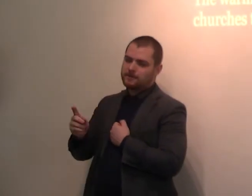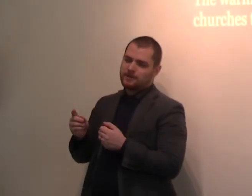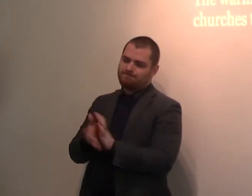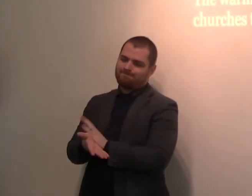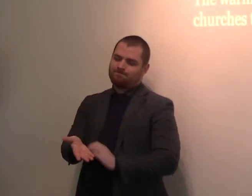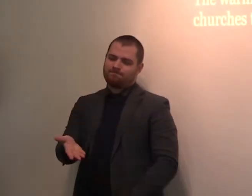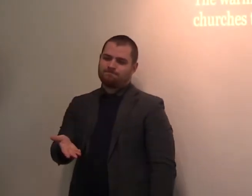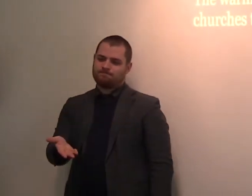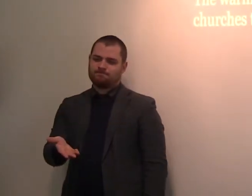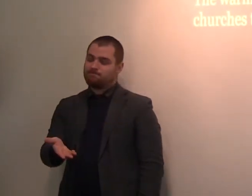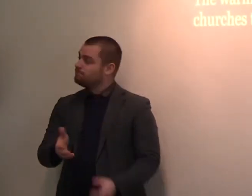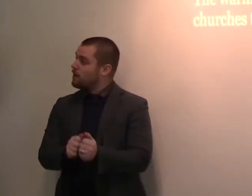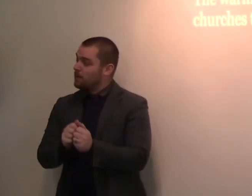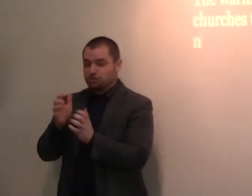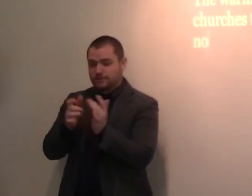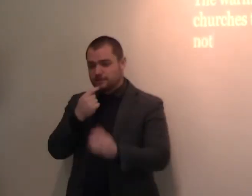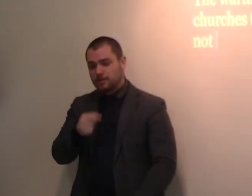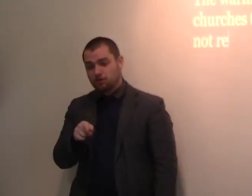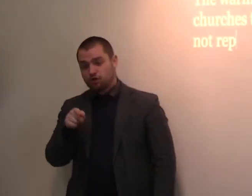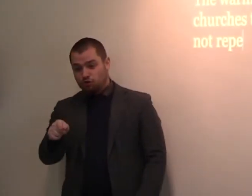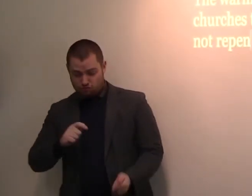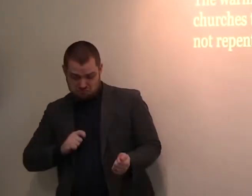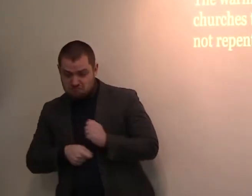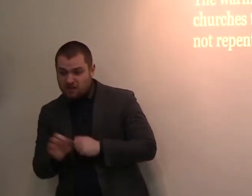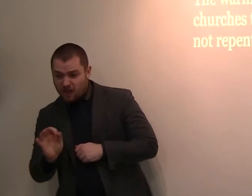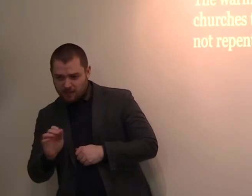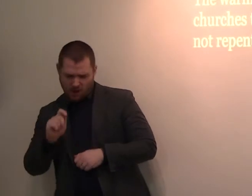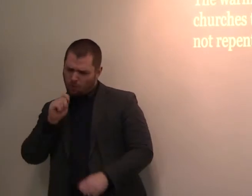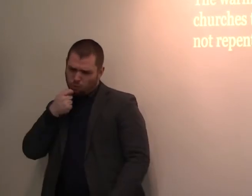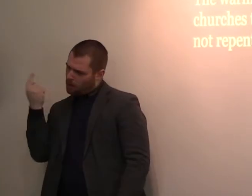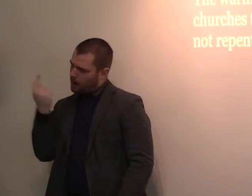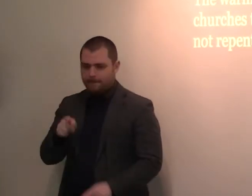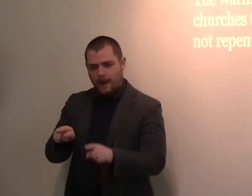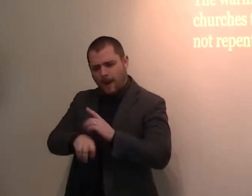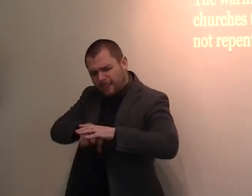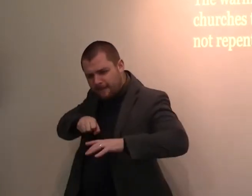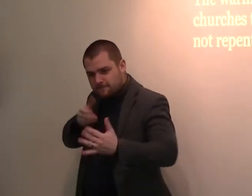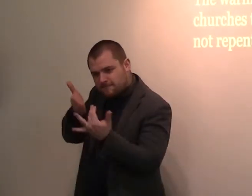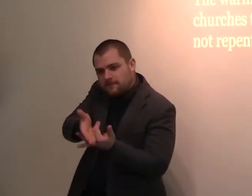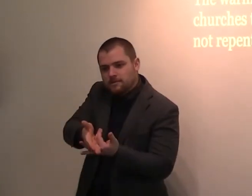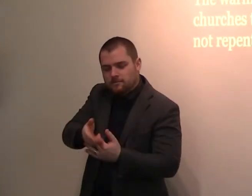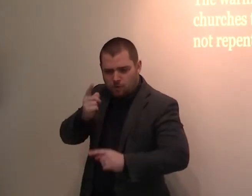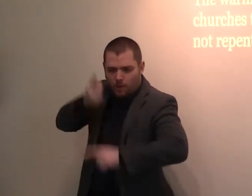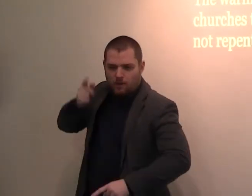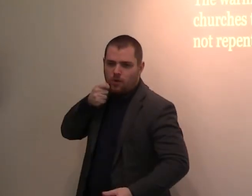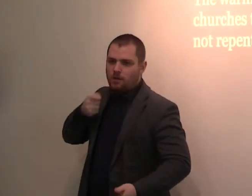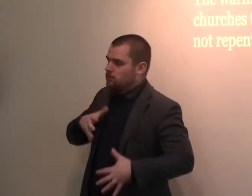thief. That must have sounded certainly as an alarming message. So that's the first thing, the first point